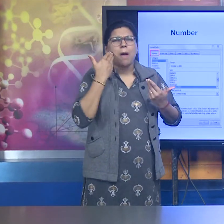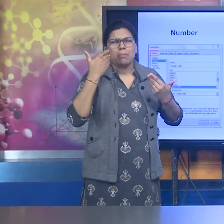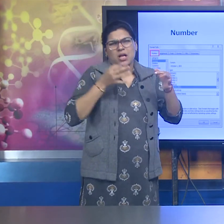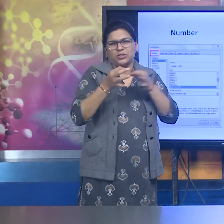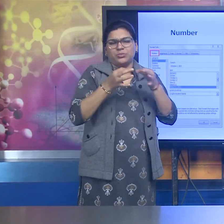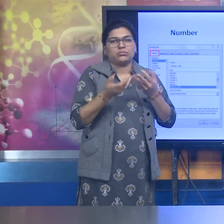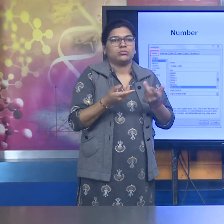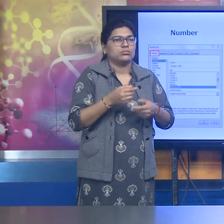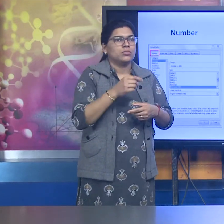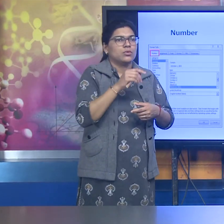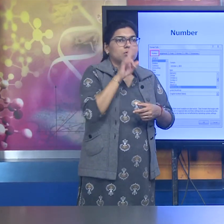number,